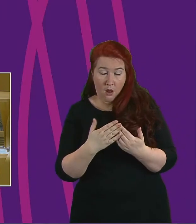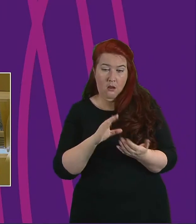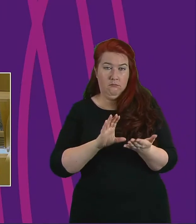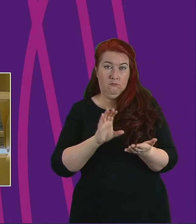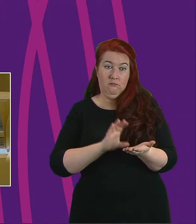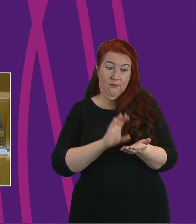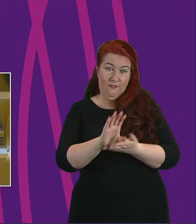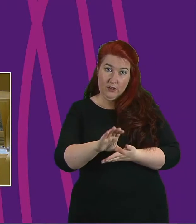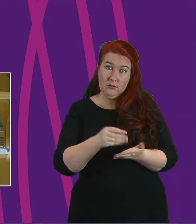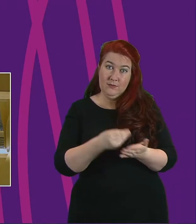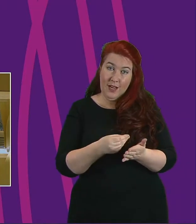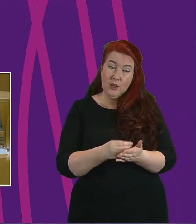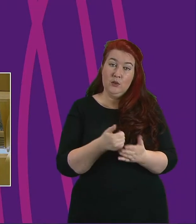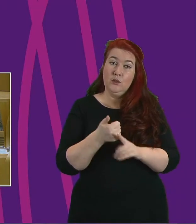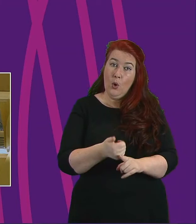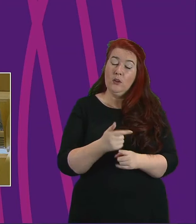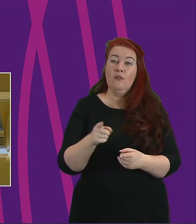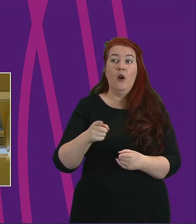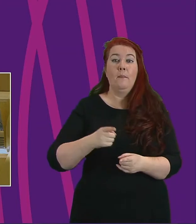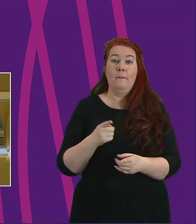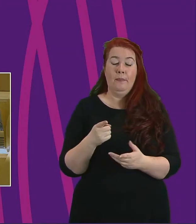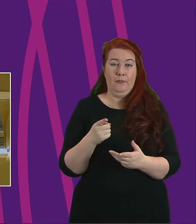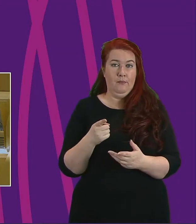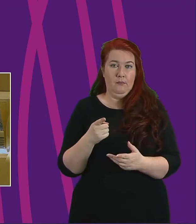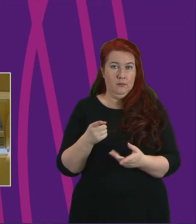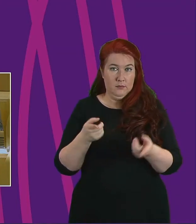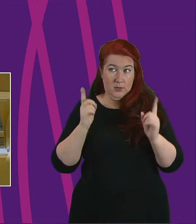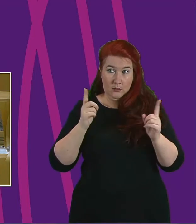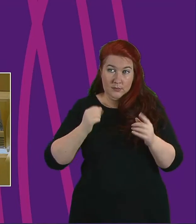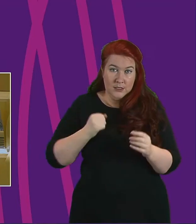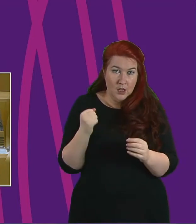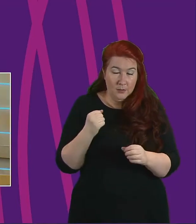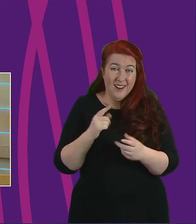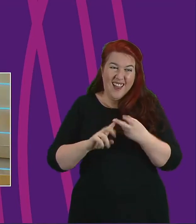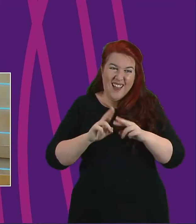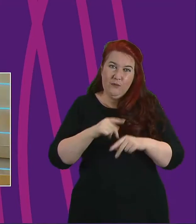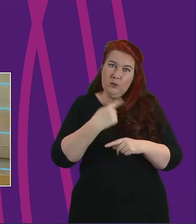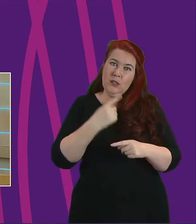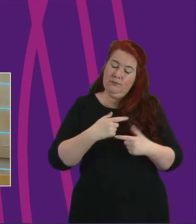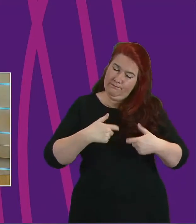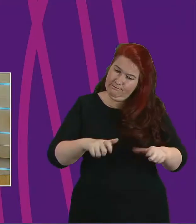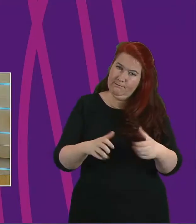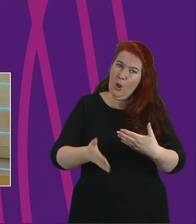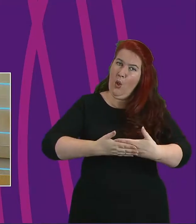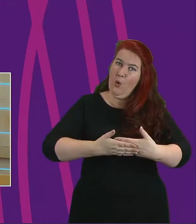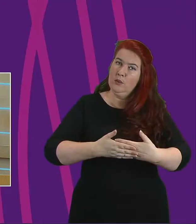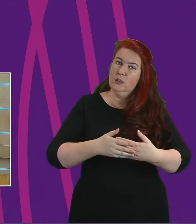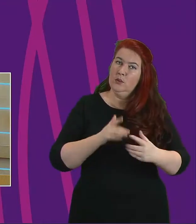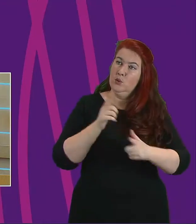if it advises that the sector does remain closed? Fergus Ewing.